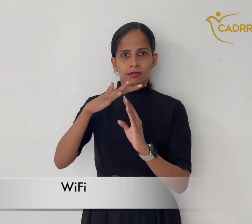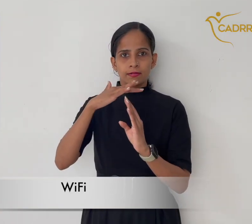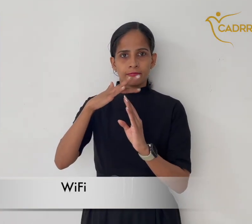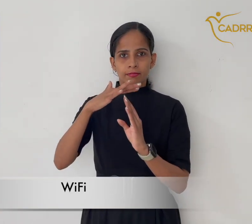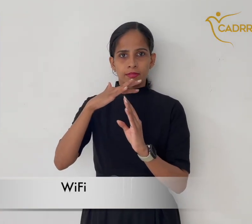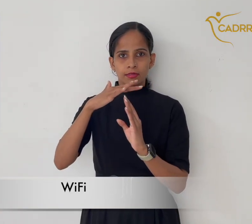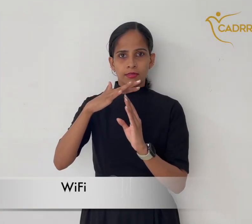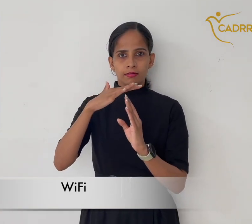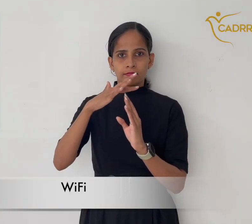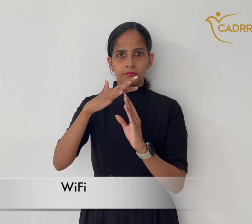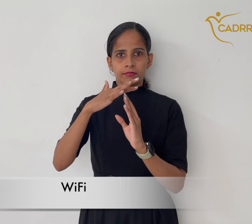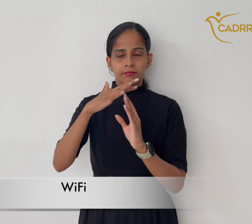WiFi.